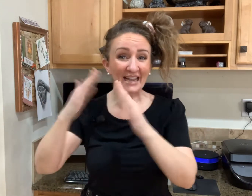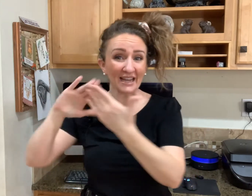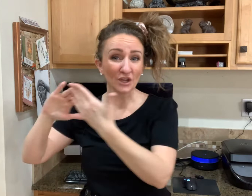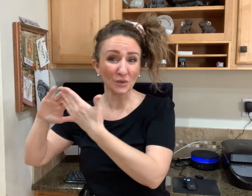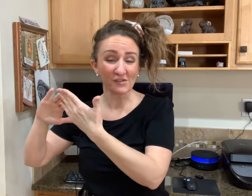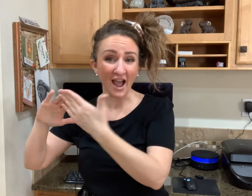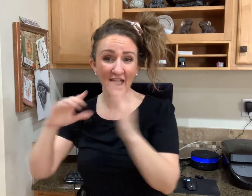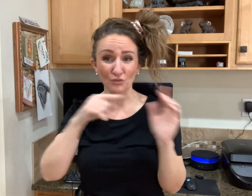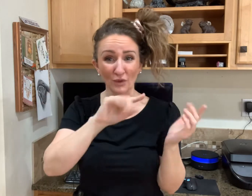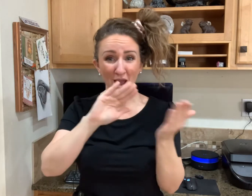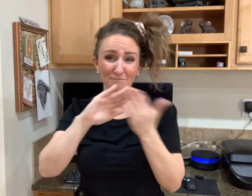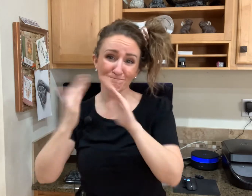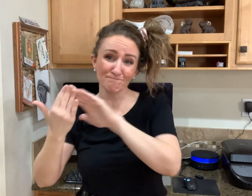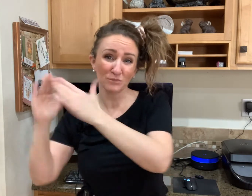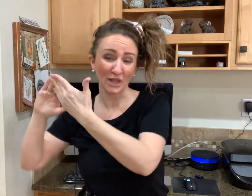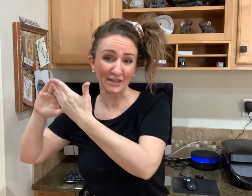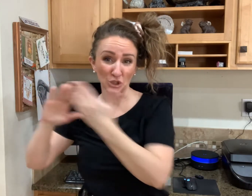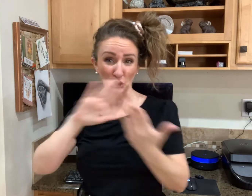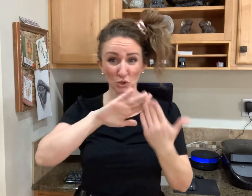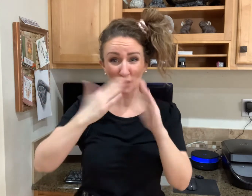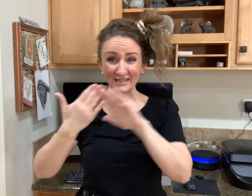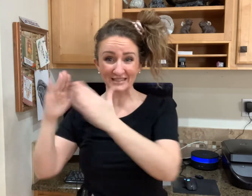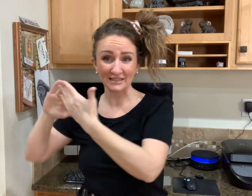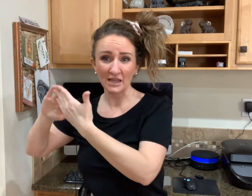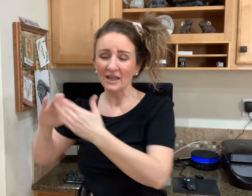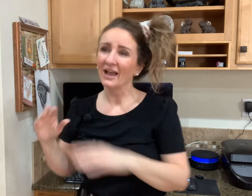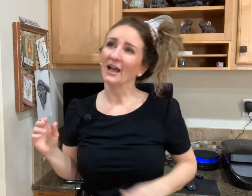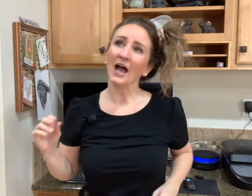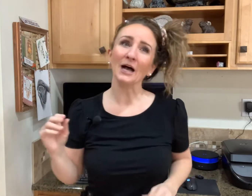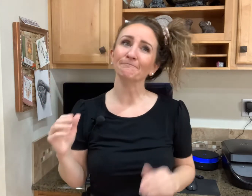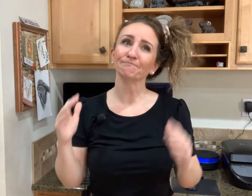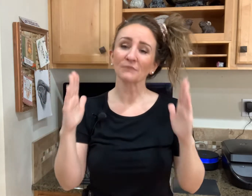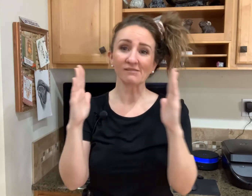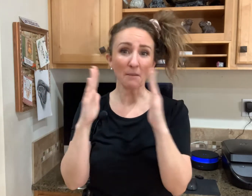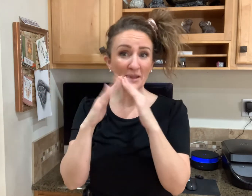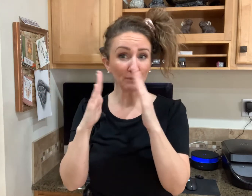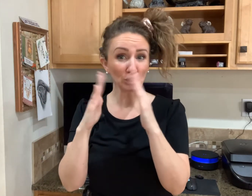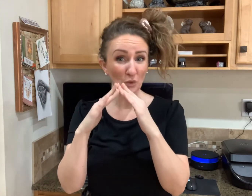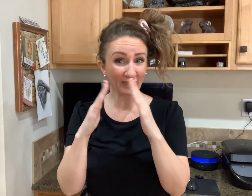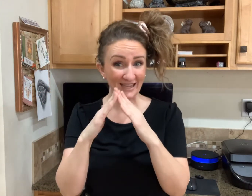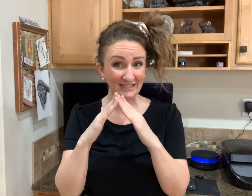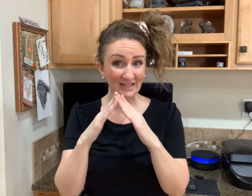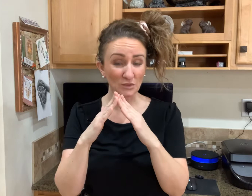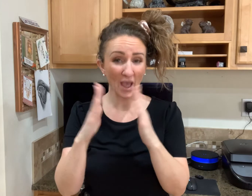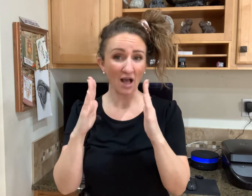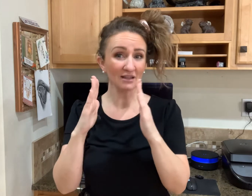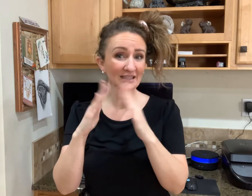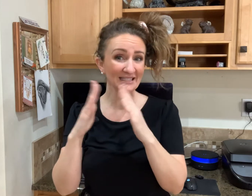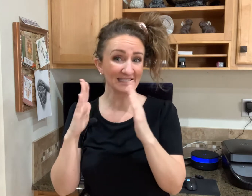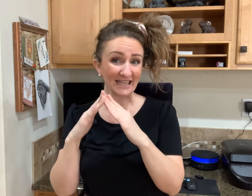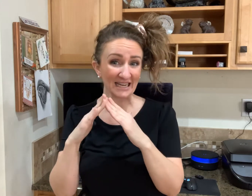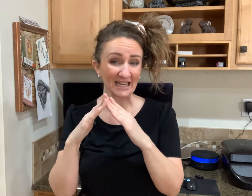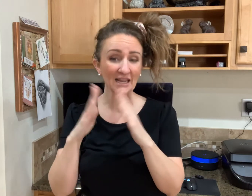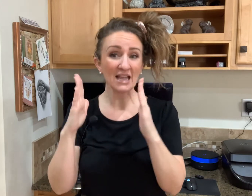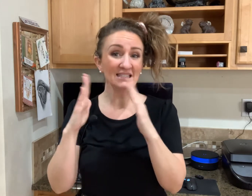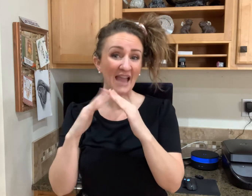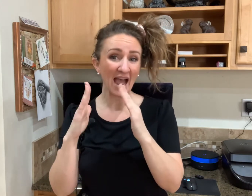you sign like 2 twists. Some people do this as well, city,